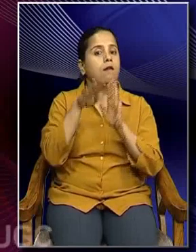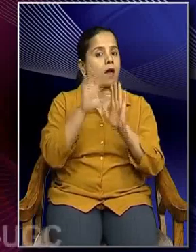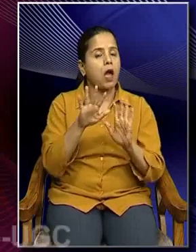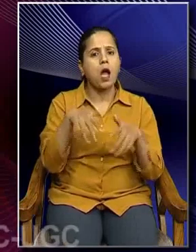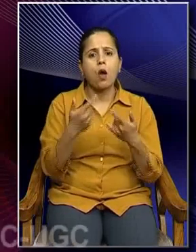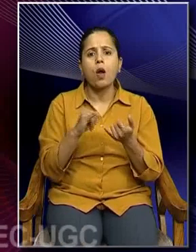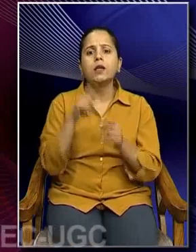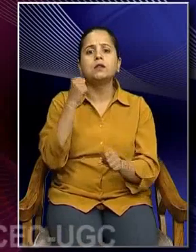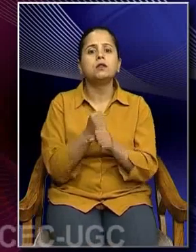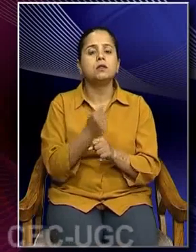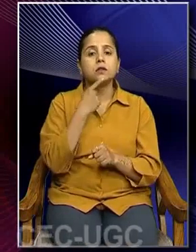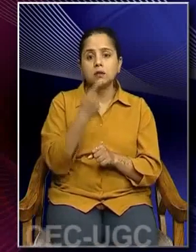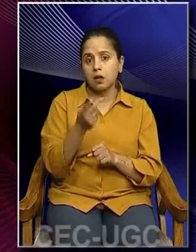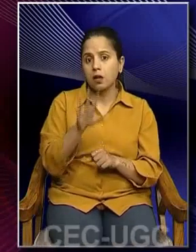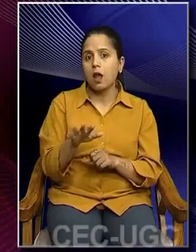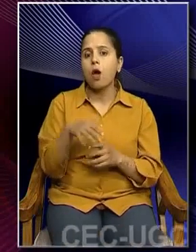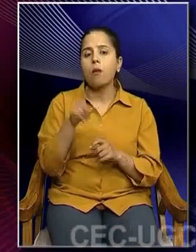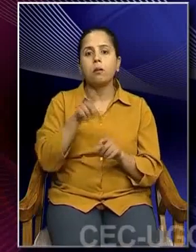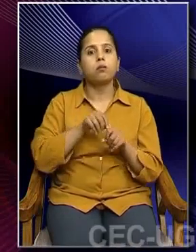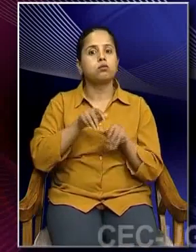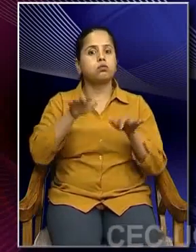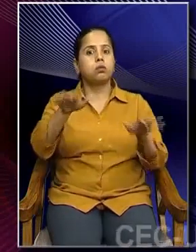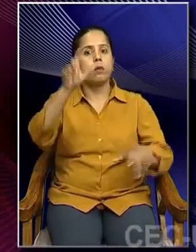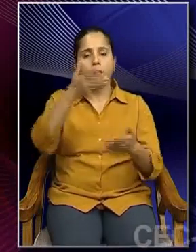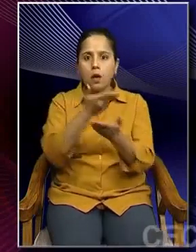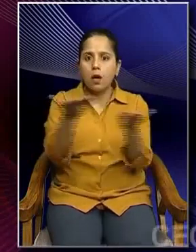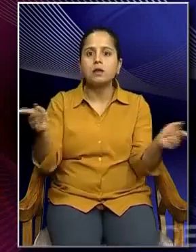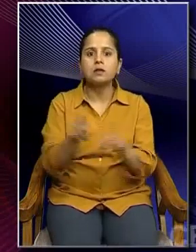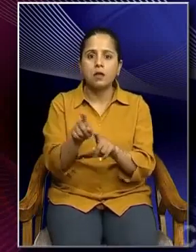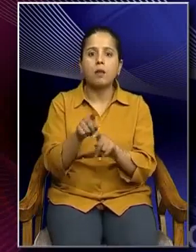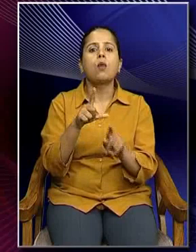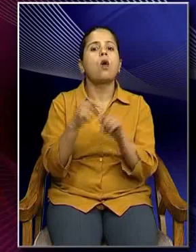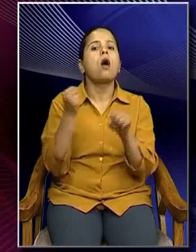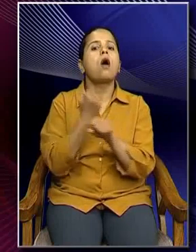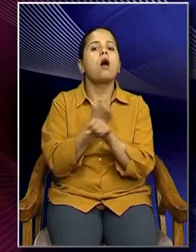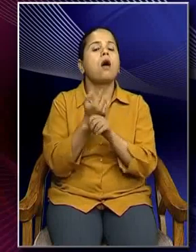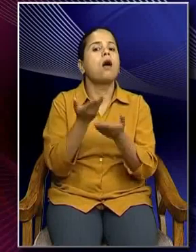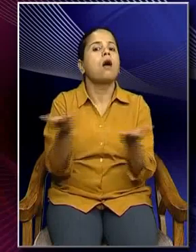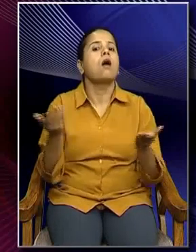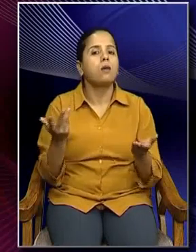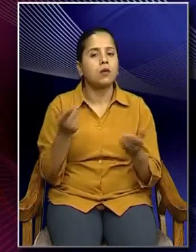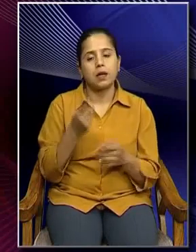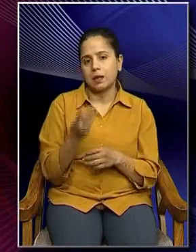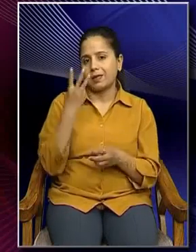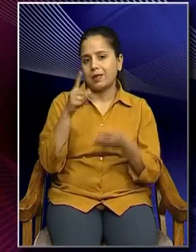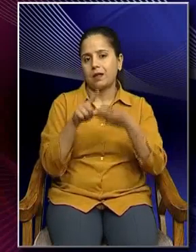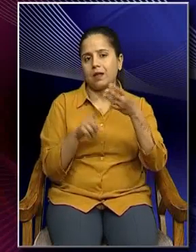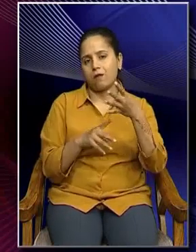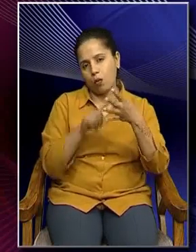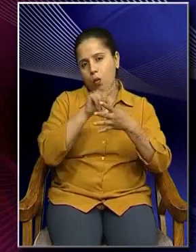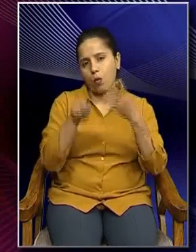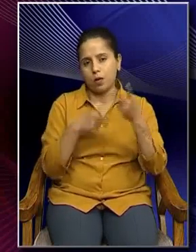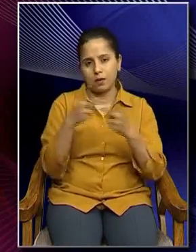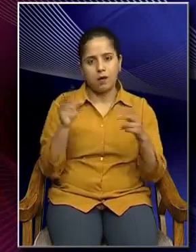make SDGs act as a public mass movement of development. And so these are major 3-4 pillars through